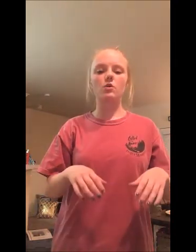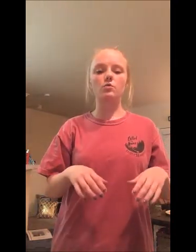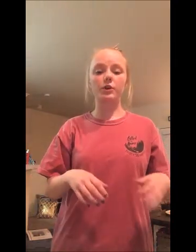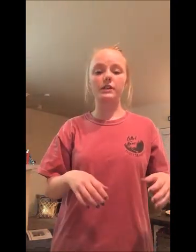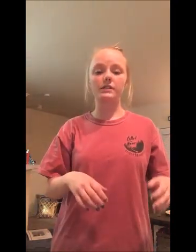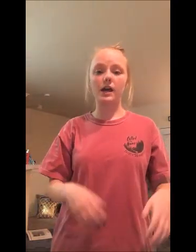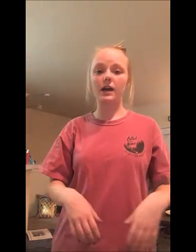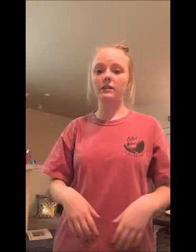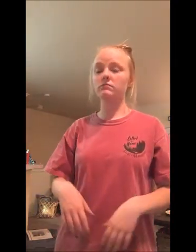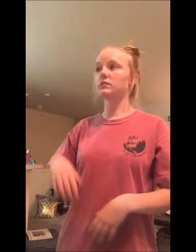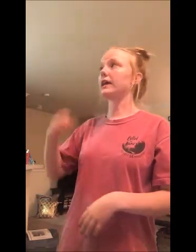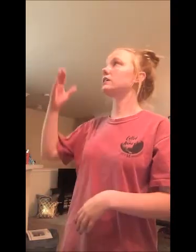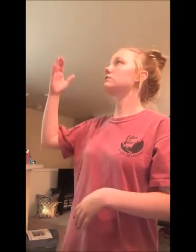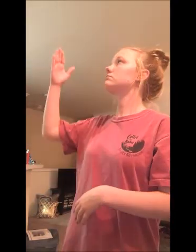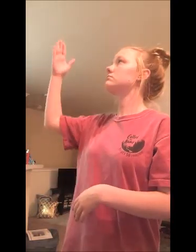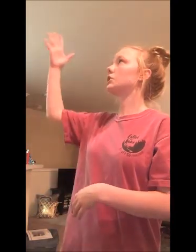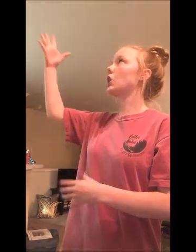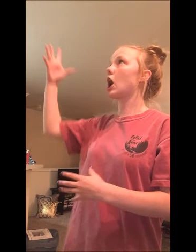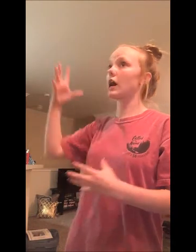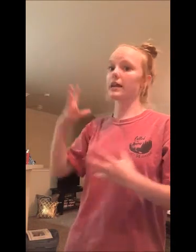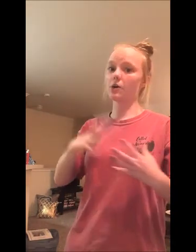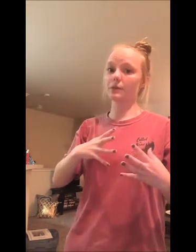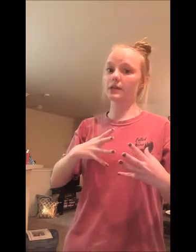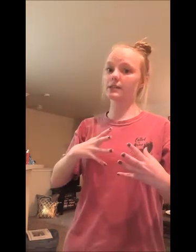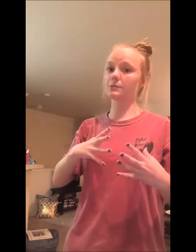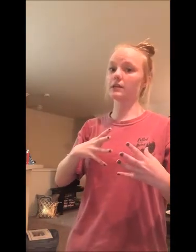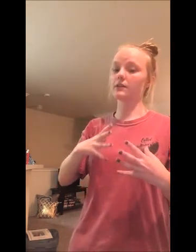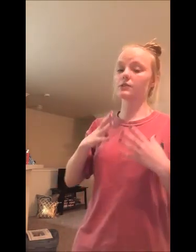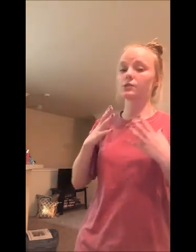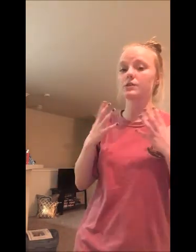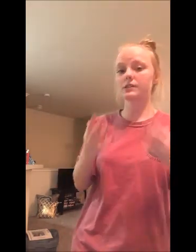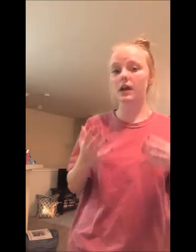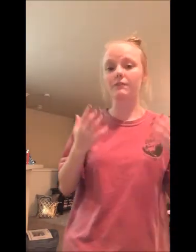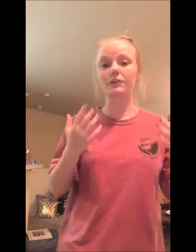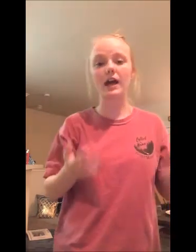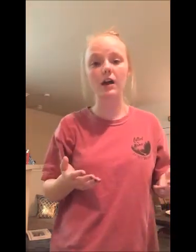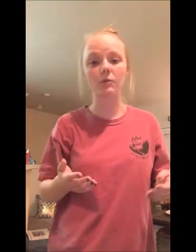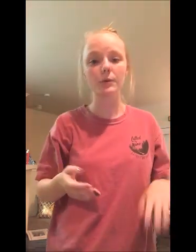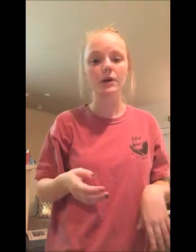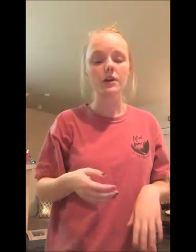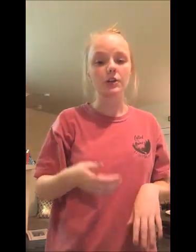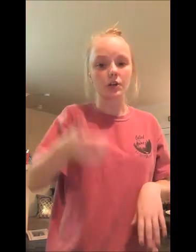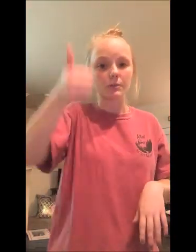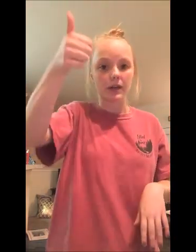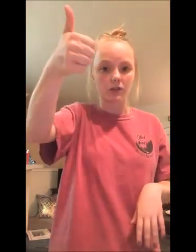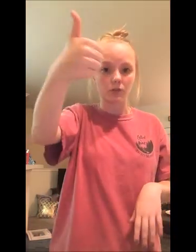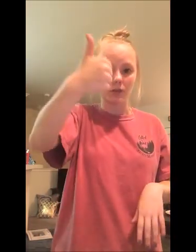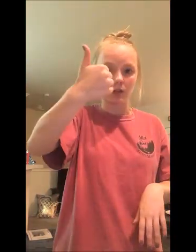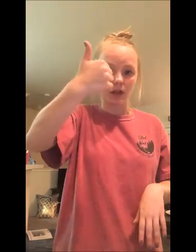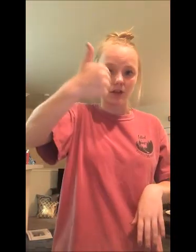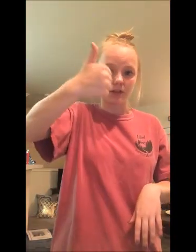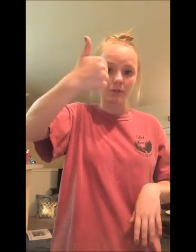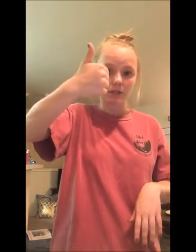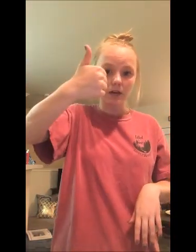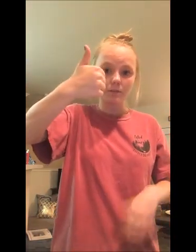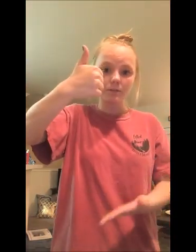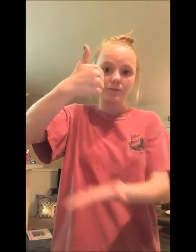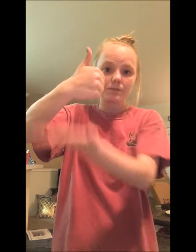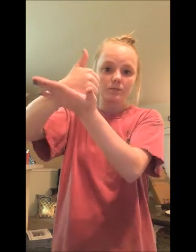So we're going to sign, like, God helping us believe. And so the sign for help, you're going to make a thumbs up